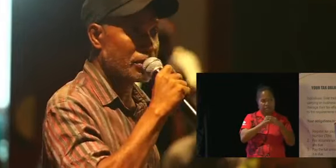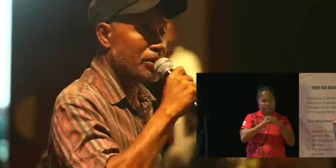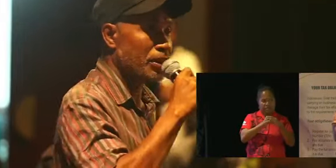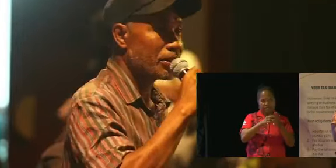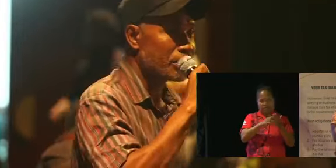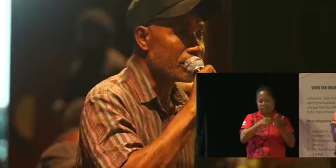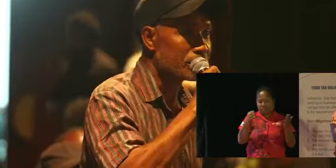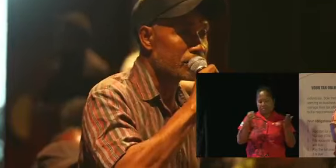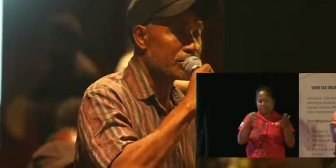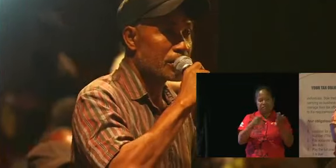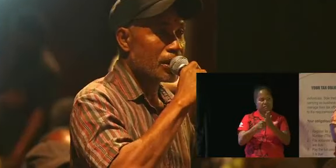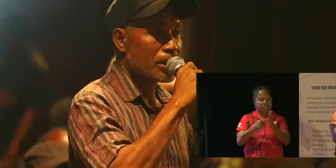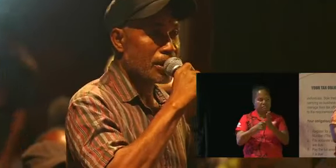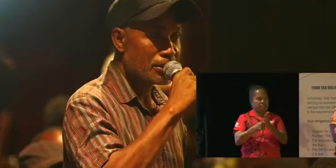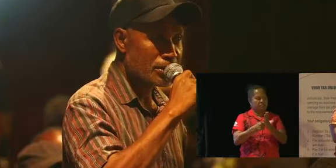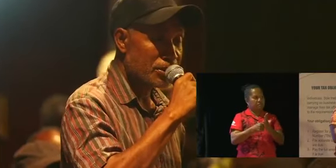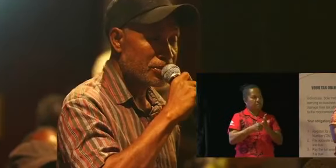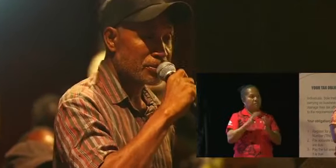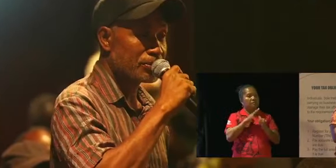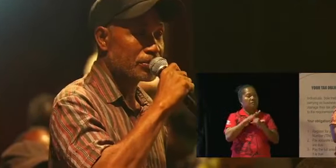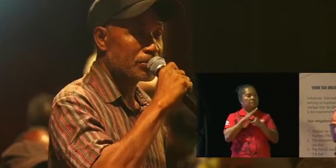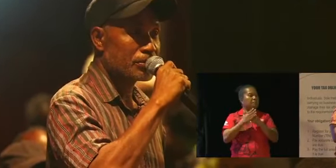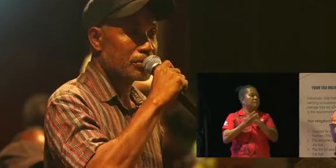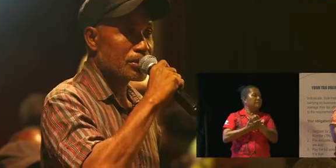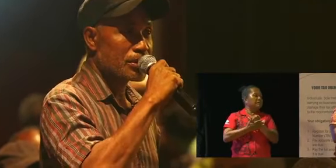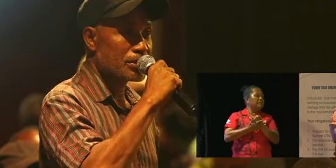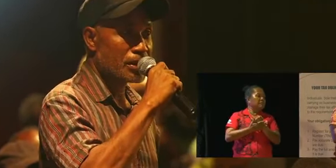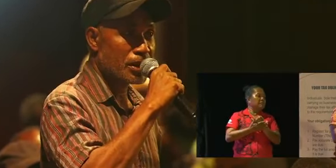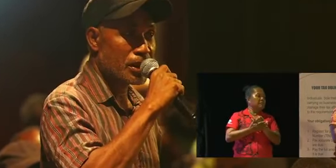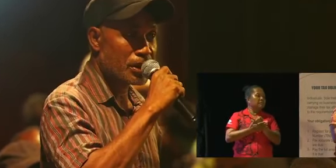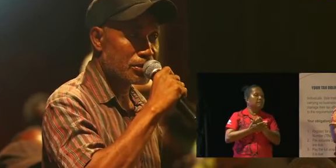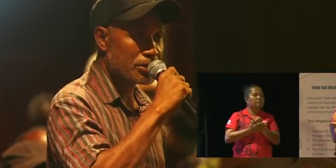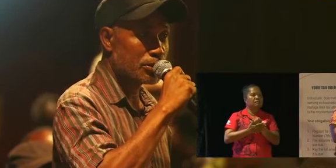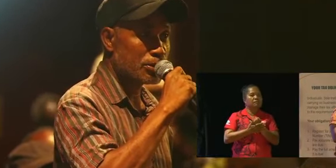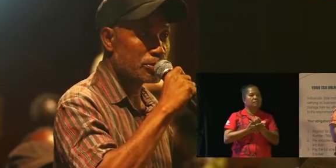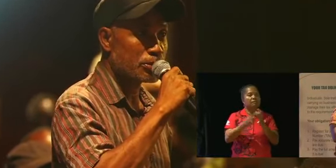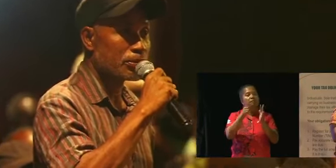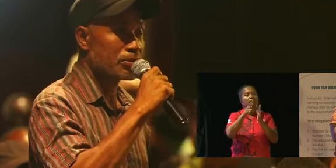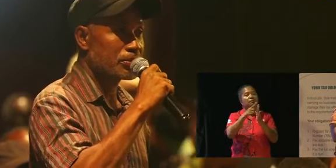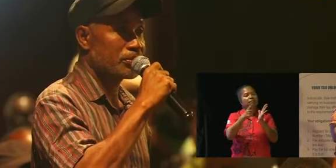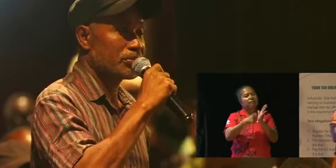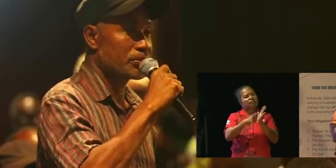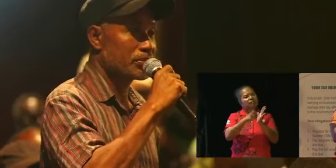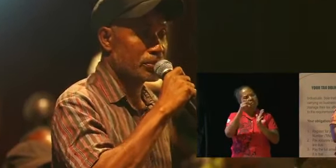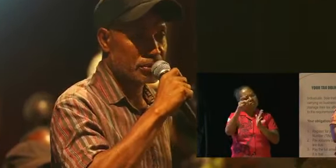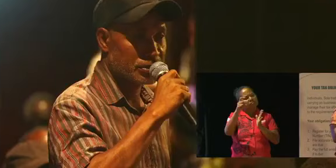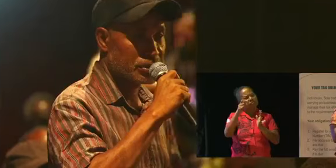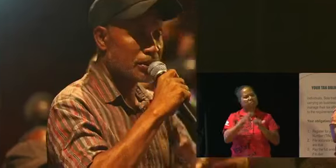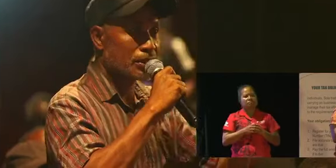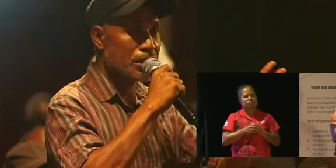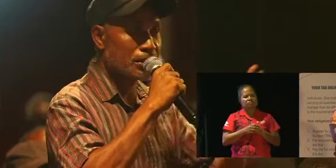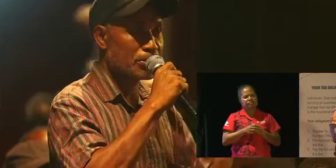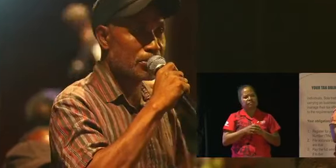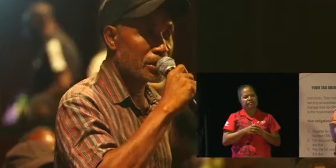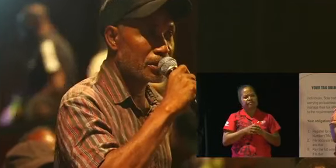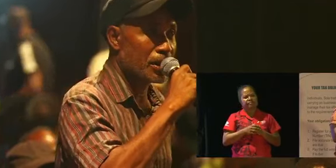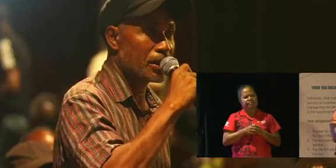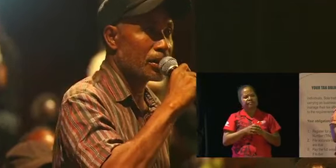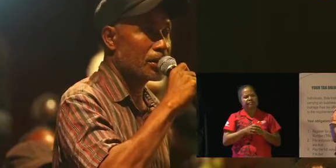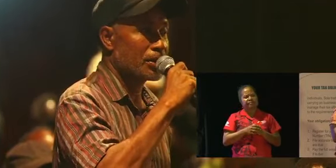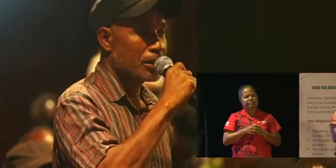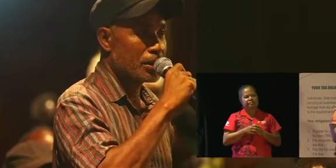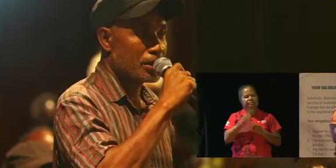out of that. And lastly, is the IRC going to take the